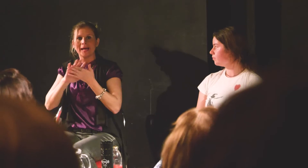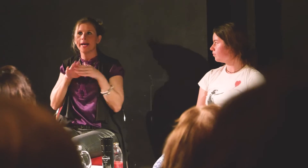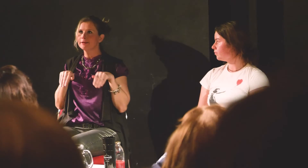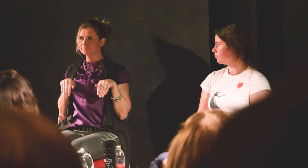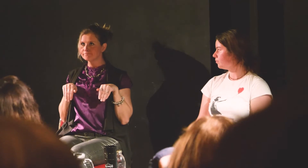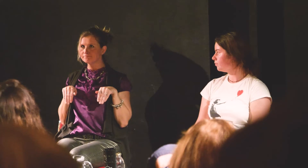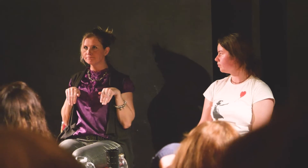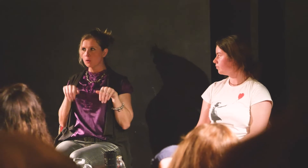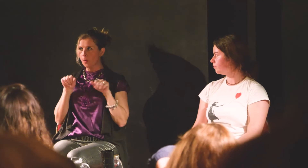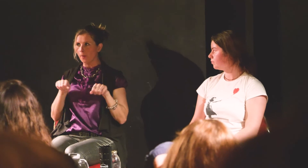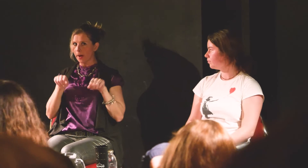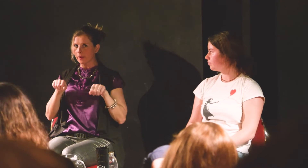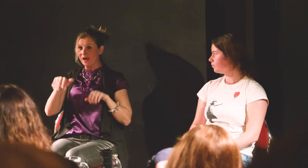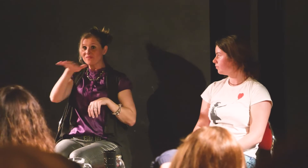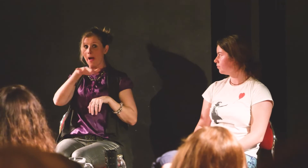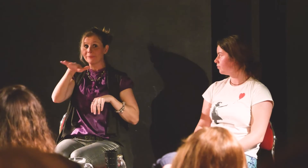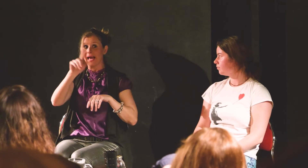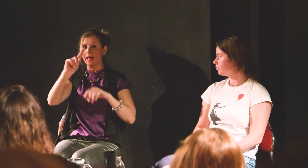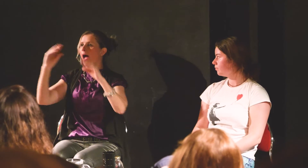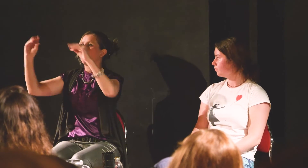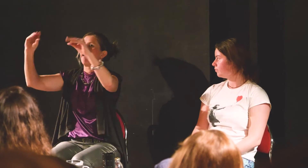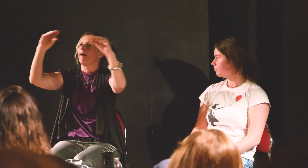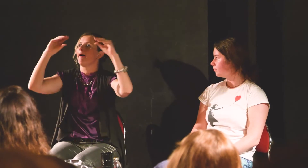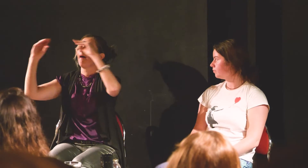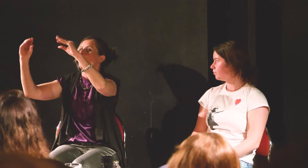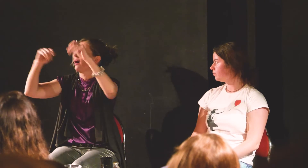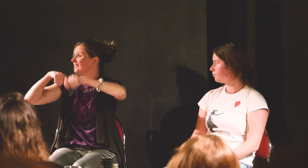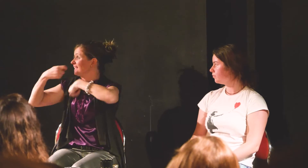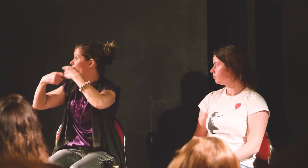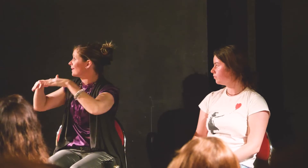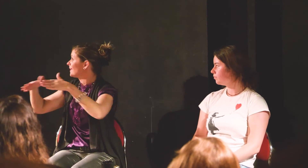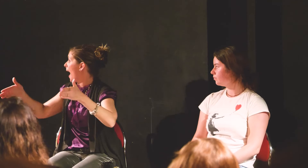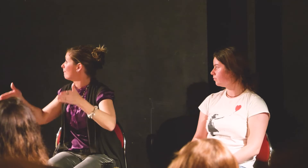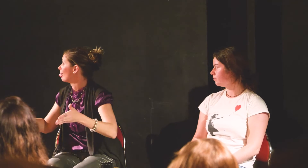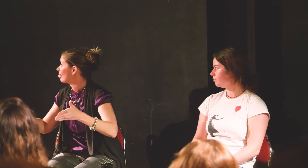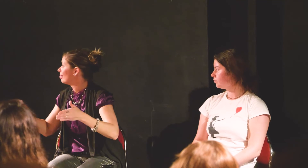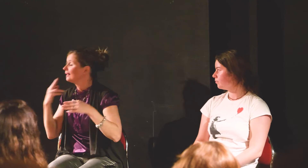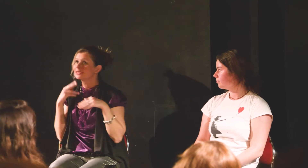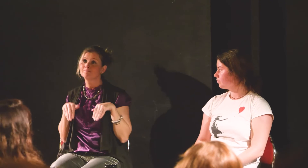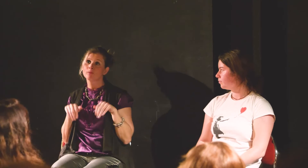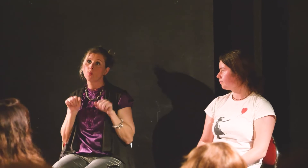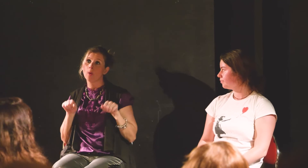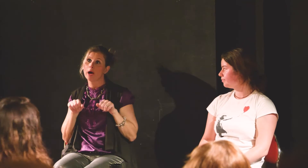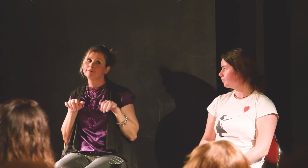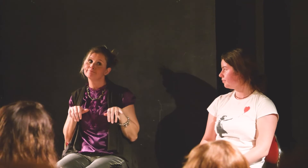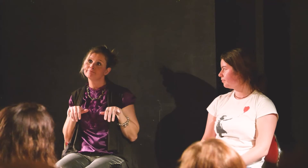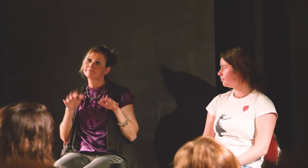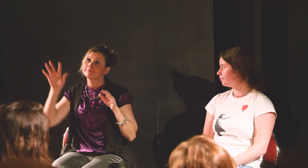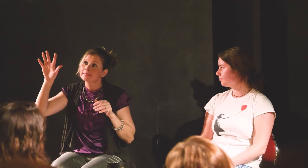Many deaf people are within hearing families, and so they're waiting to have a conversation. If we say that at